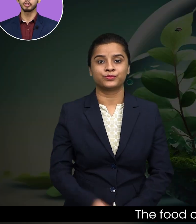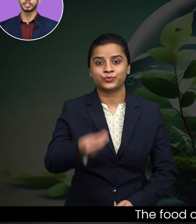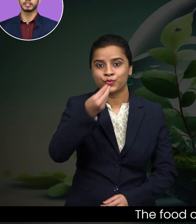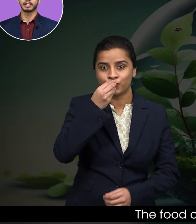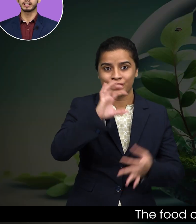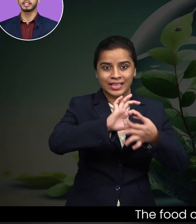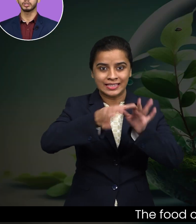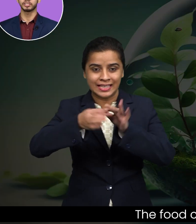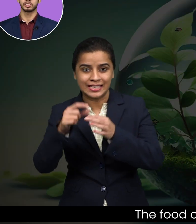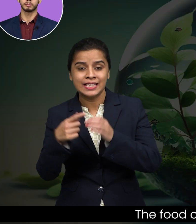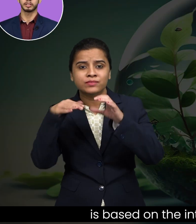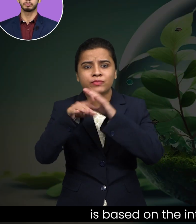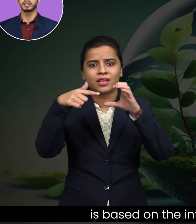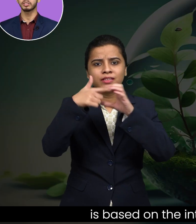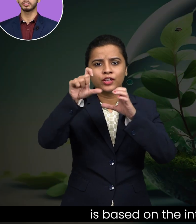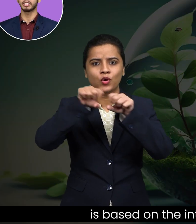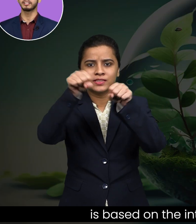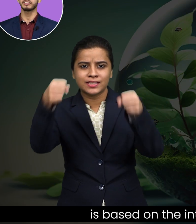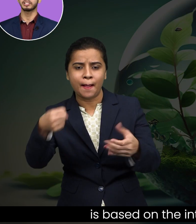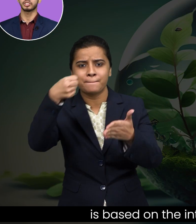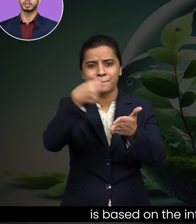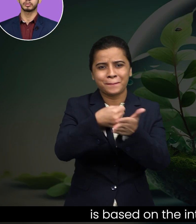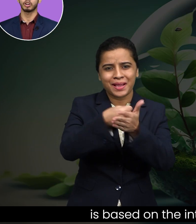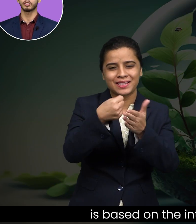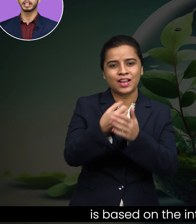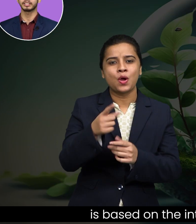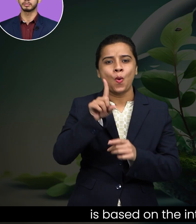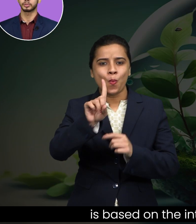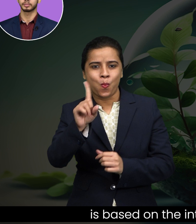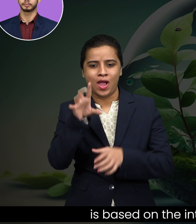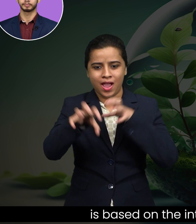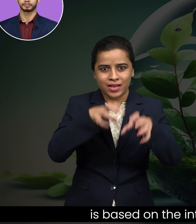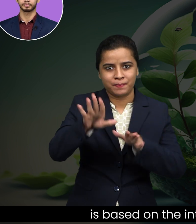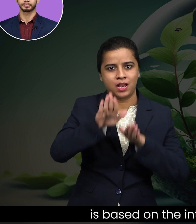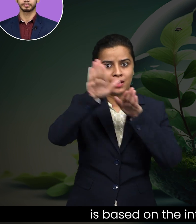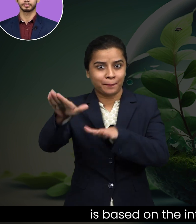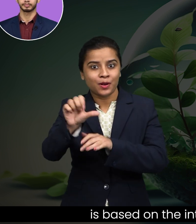The food chain in an ecosystem is based on the interrelationships of organisms.